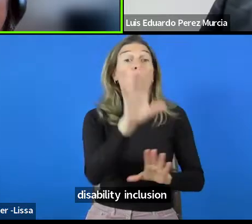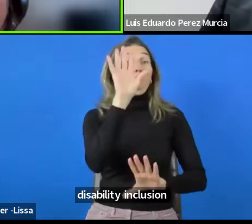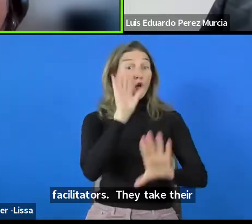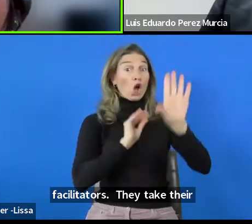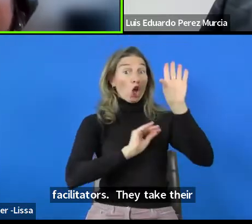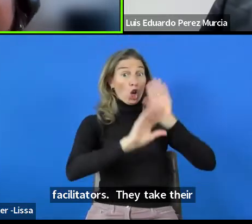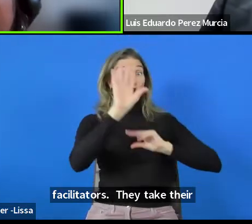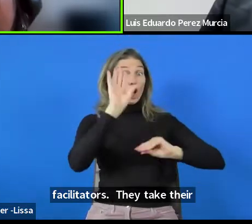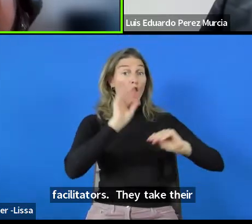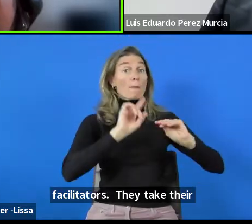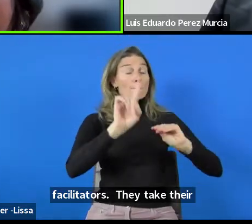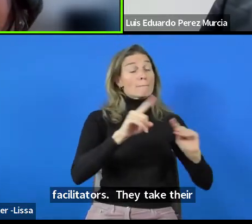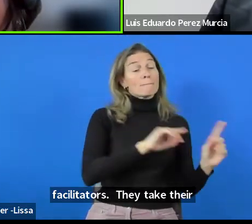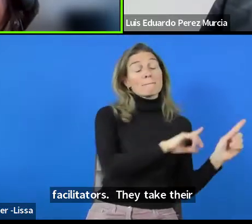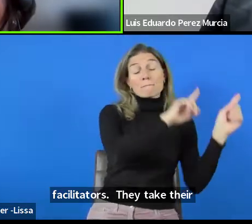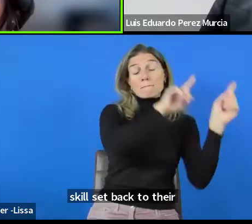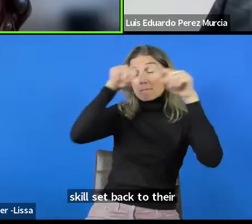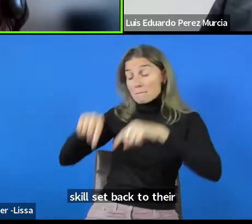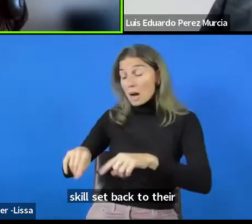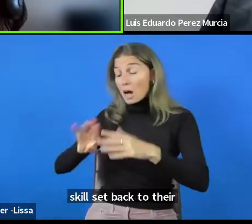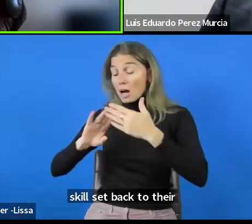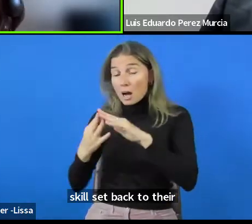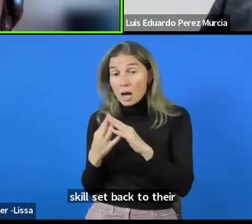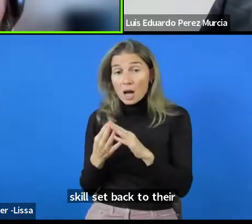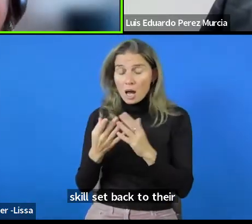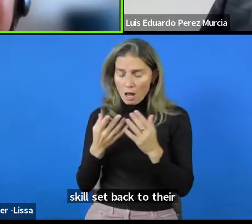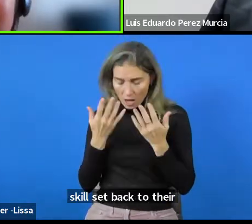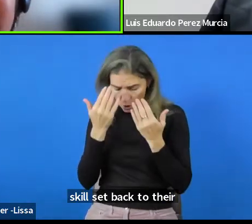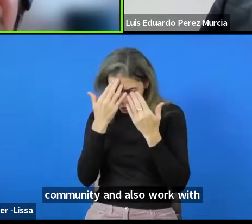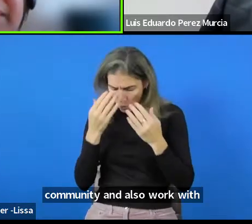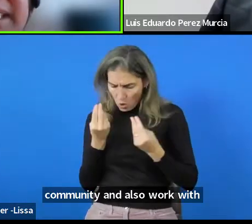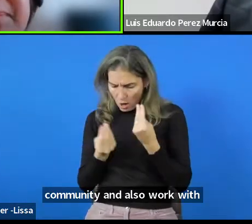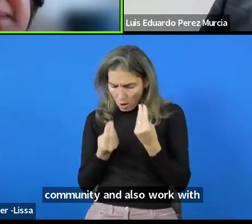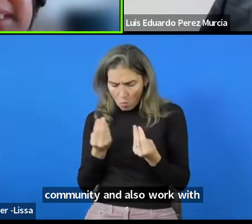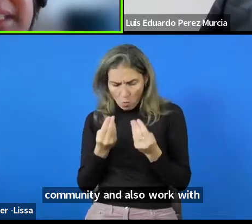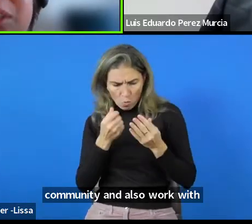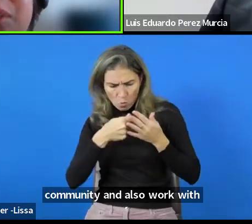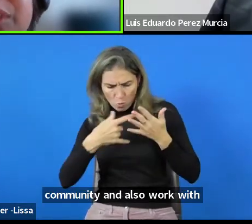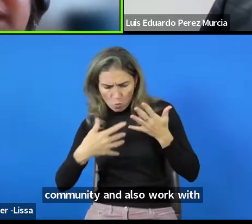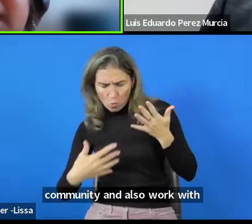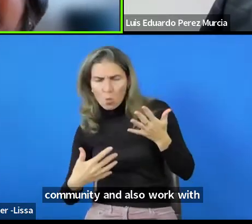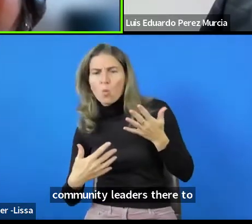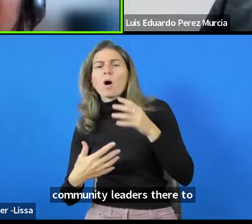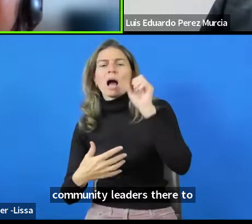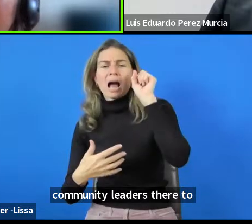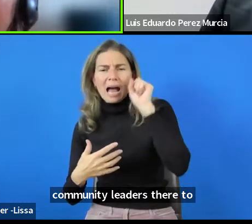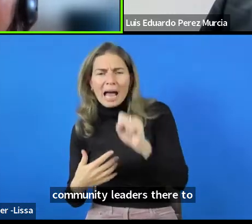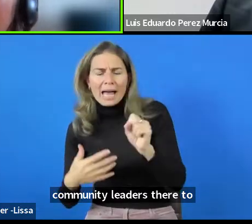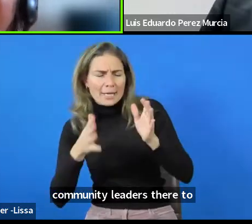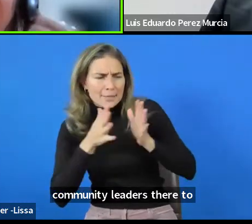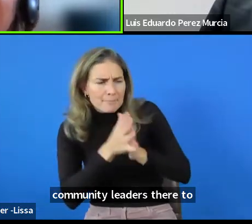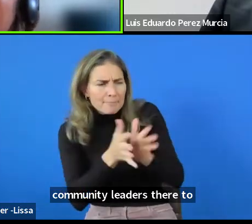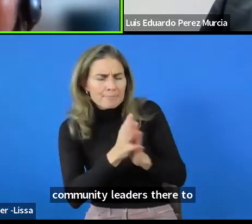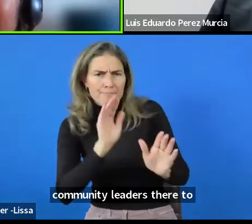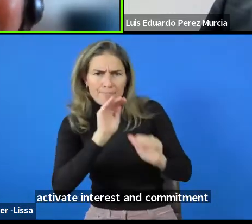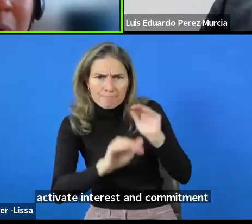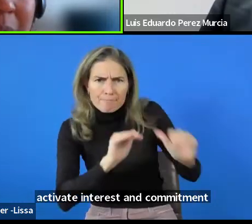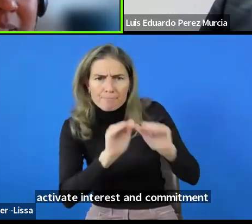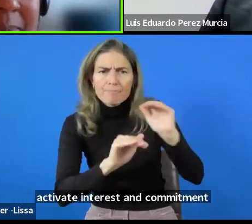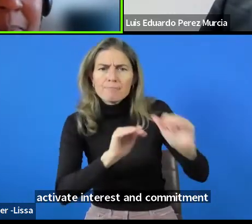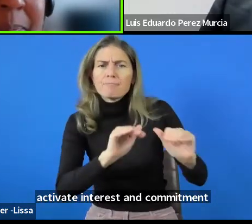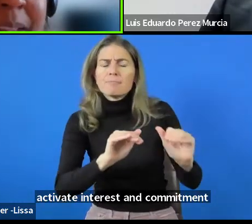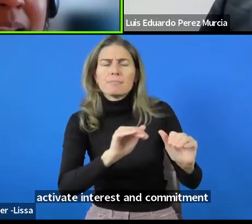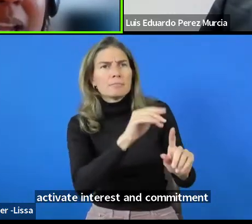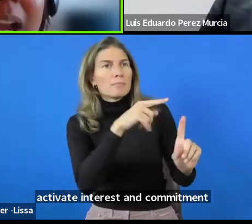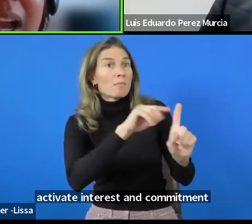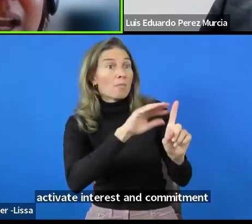there to activate interest and commitment around disability inclusion, and also unlock funding for